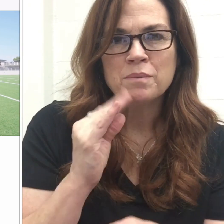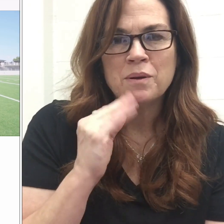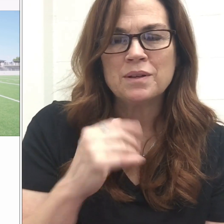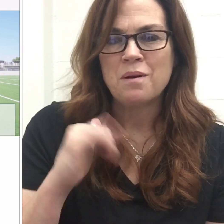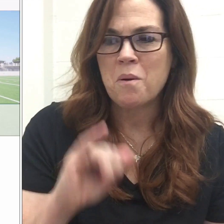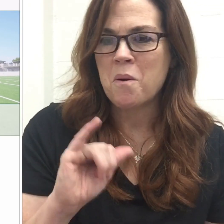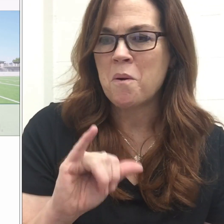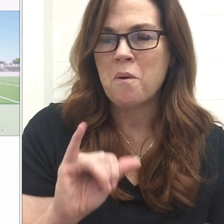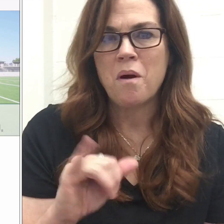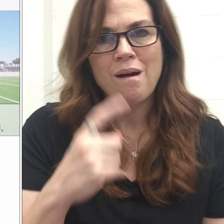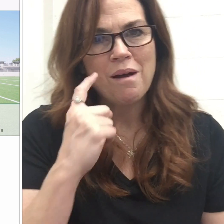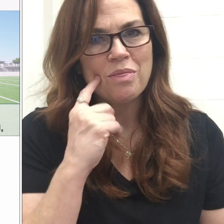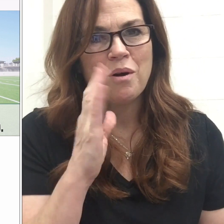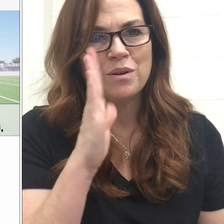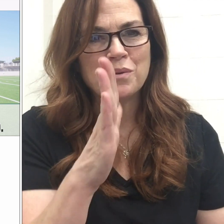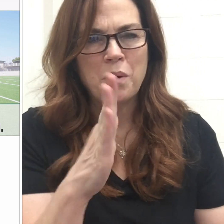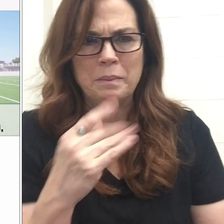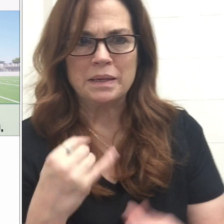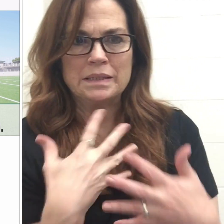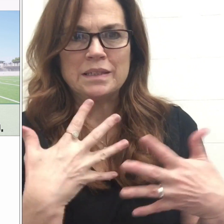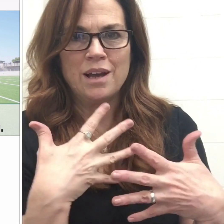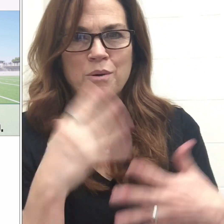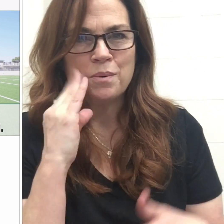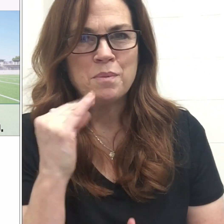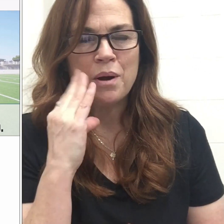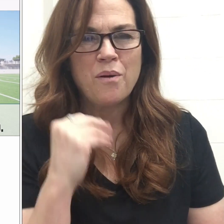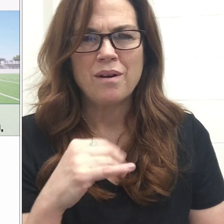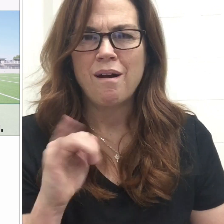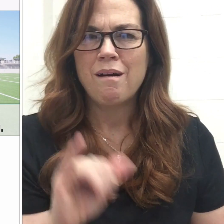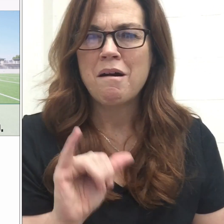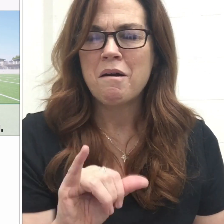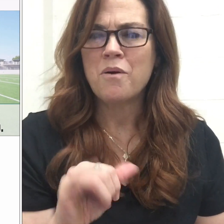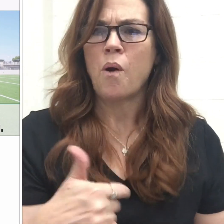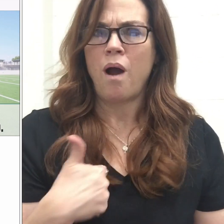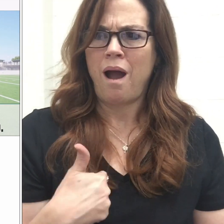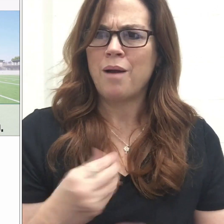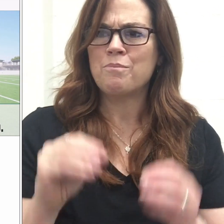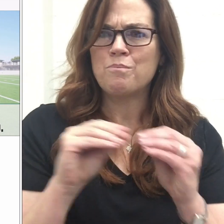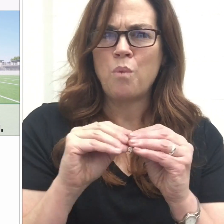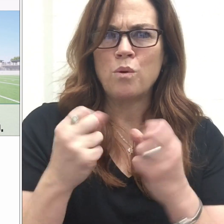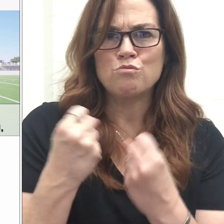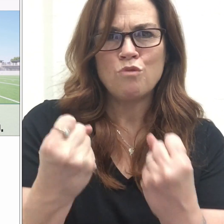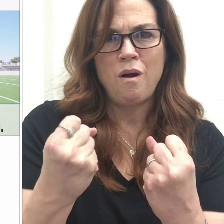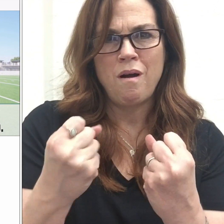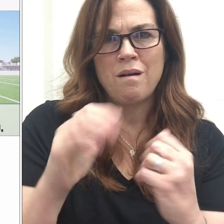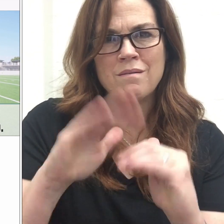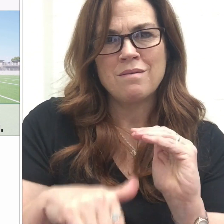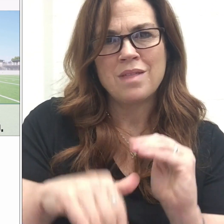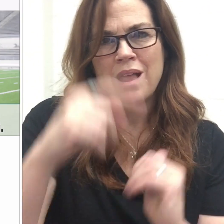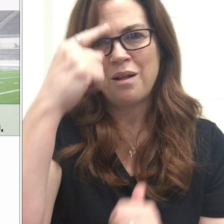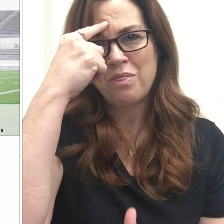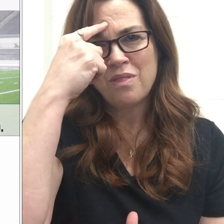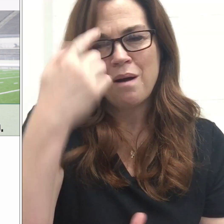as scary as I thought. Wait a minute, I'm a little bit stronger than I thought. Hey, I can do more than I thought I could